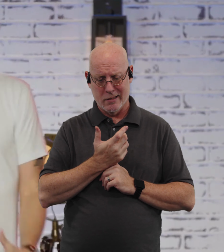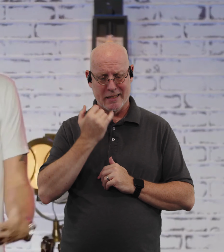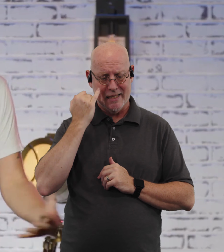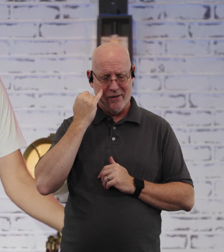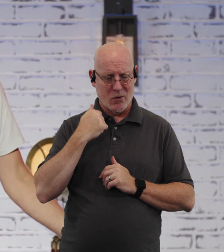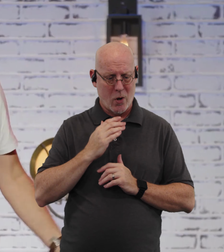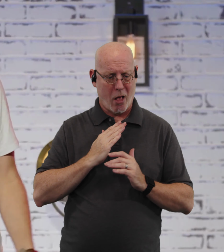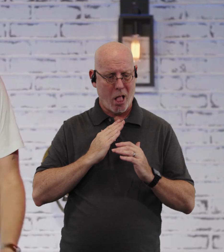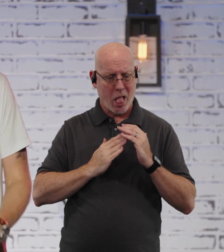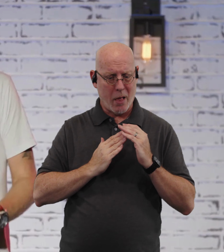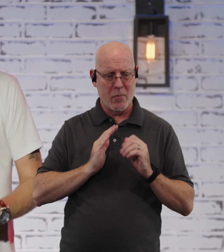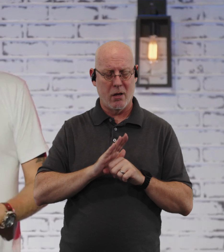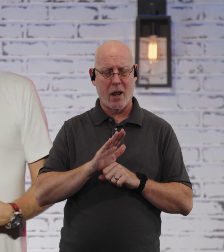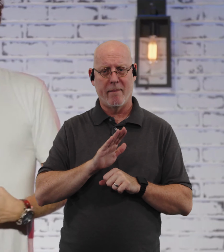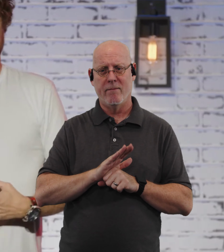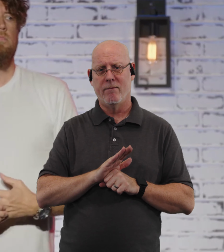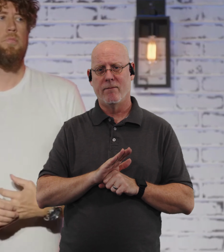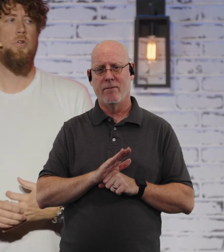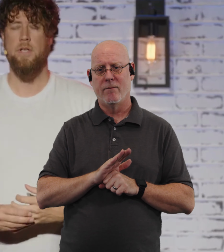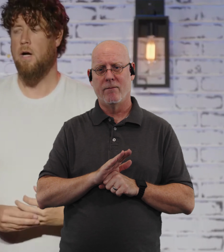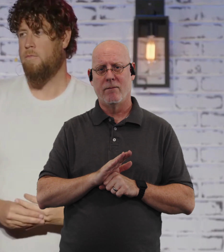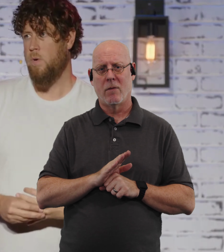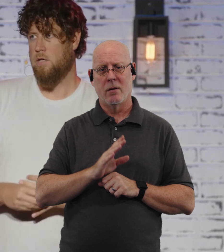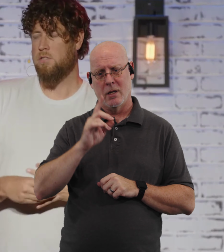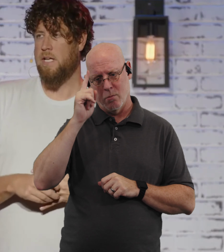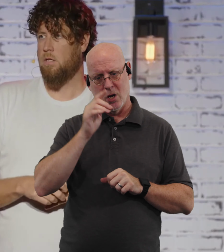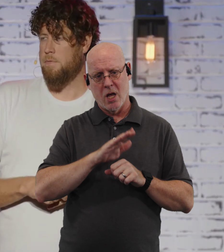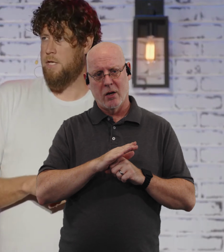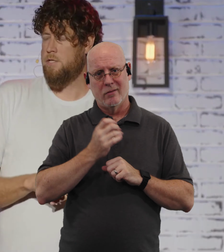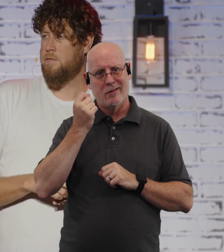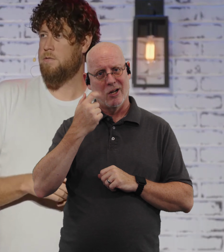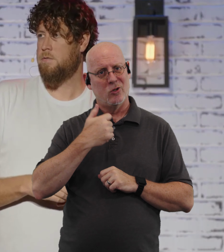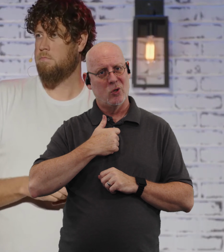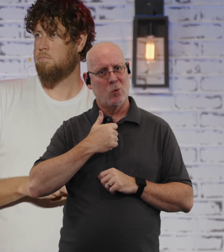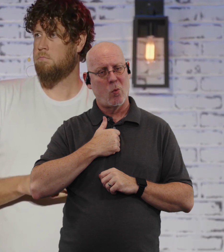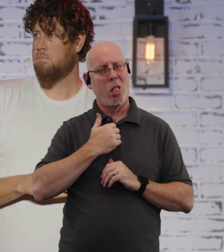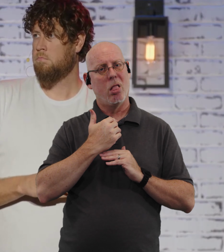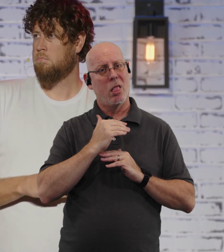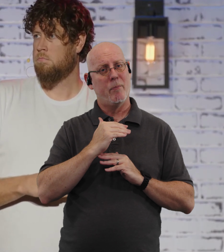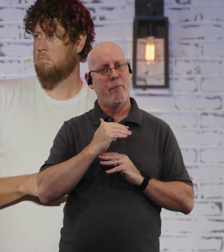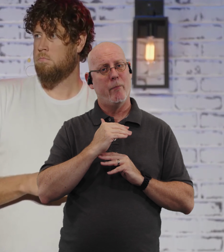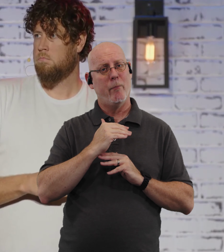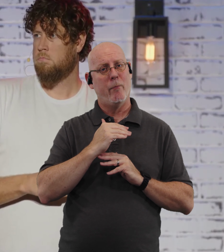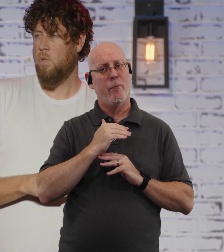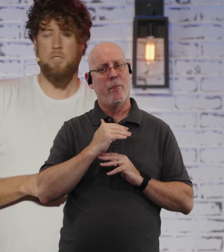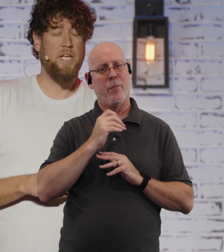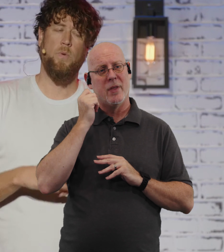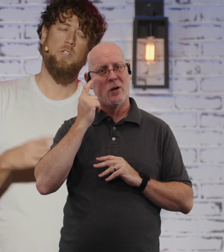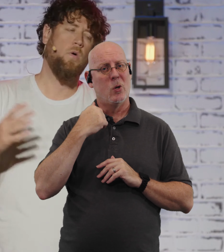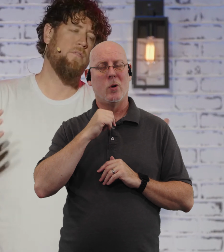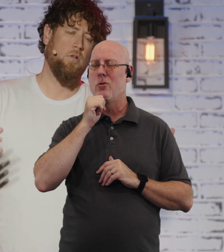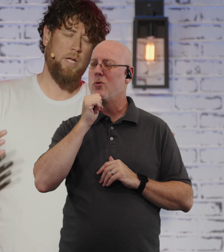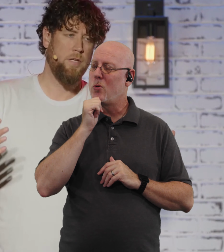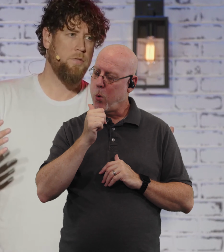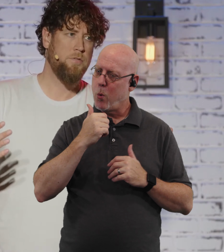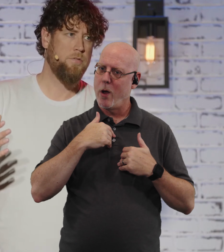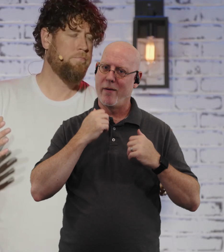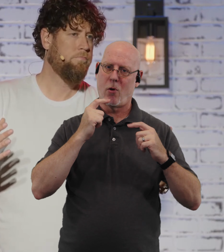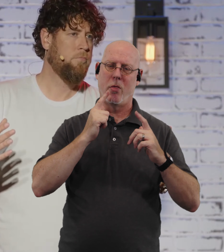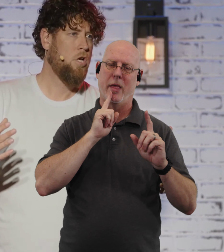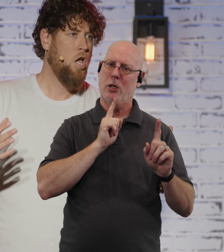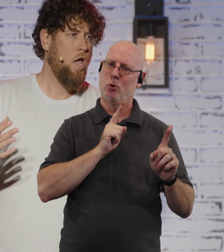we're humble enough, prudent enough, we understand our limitations. We understand that we don't have all the